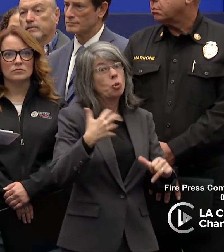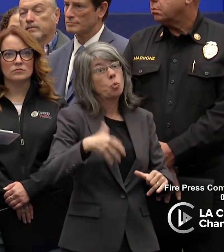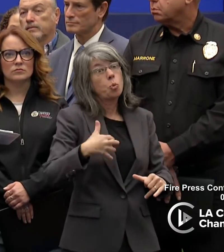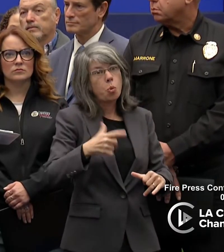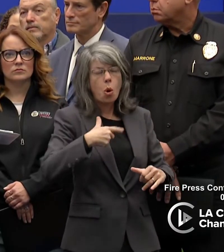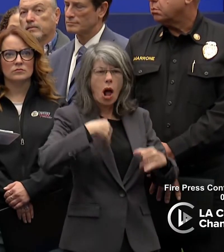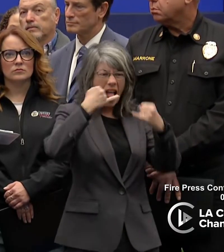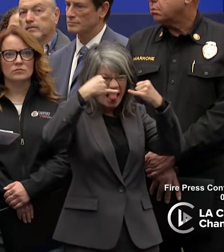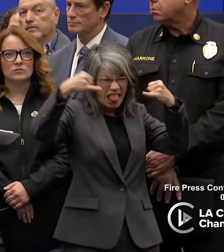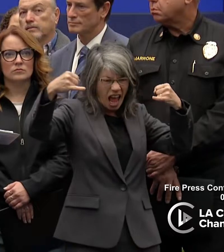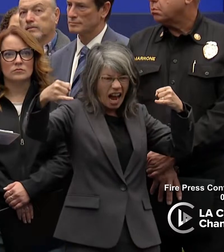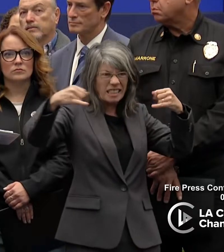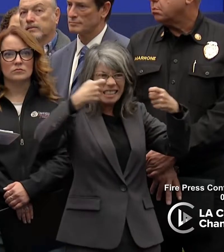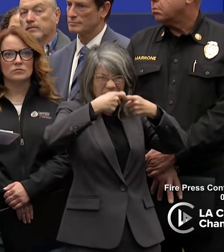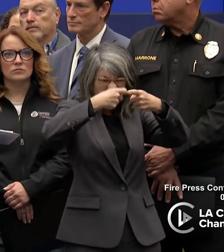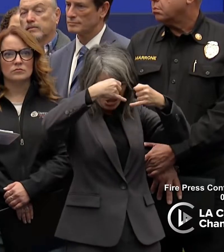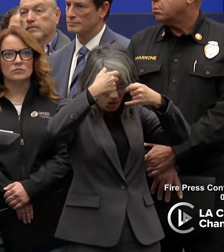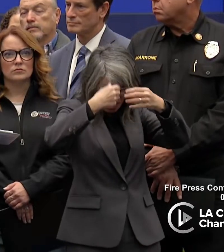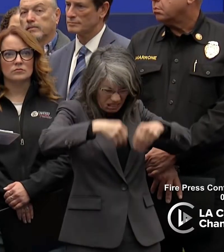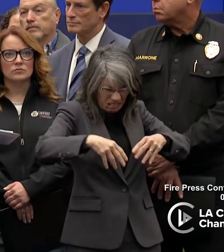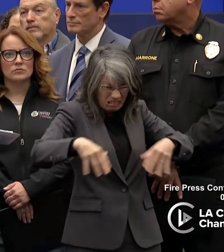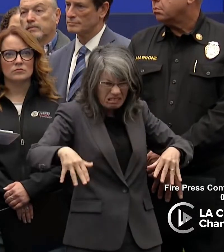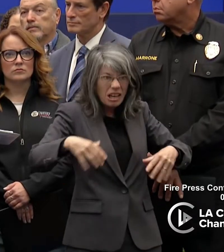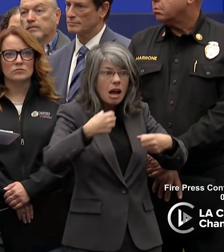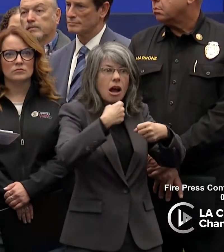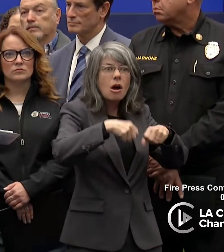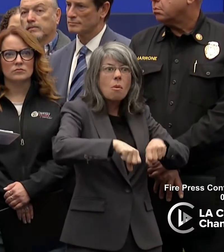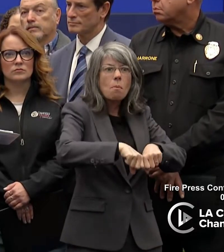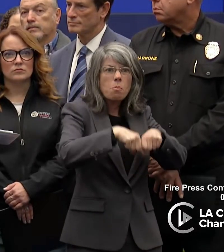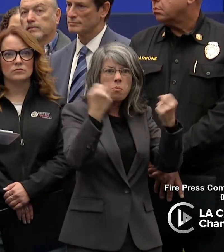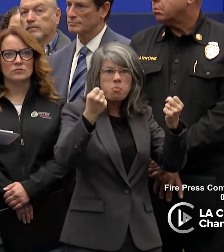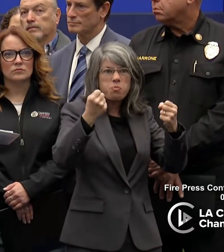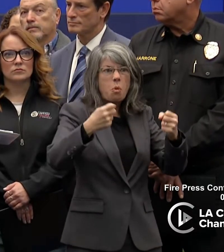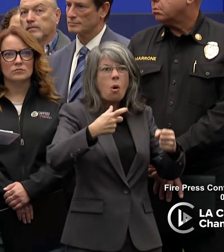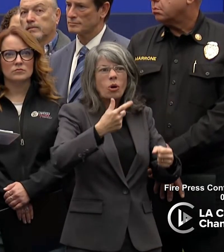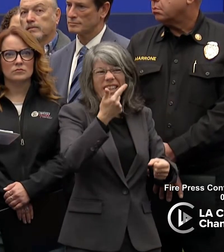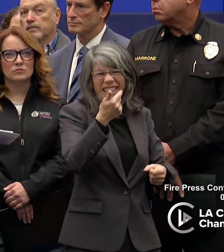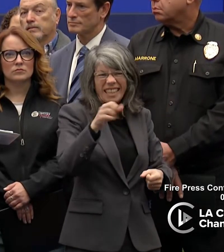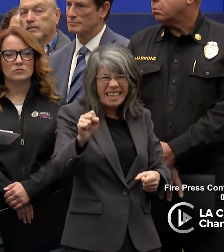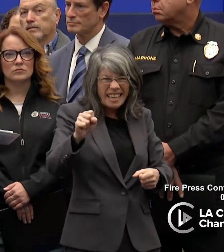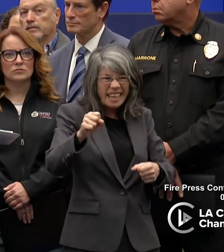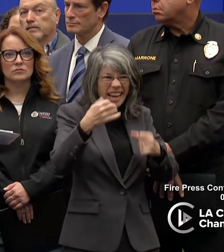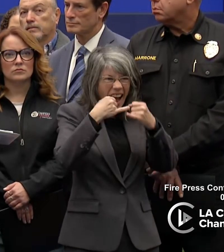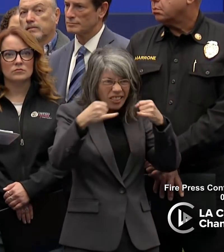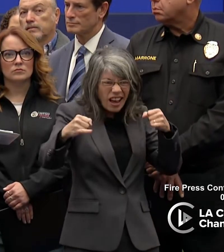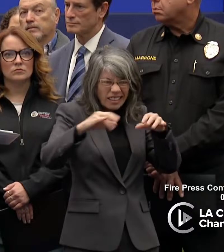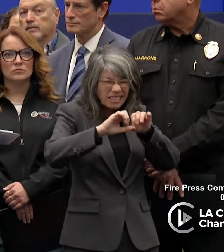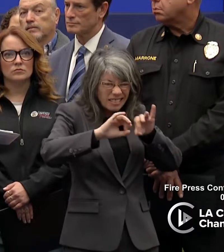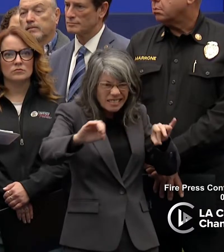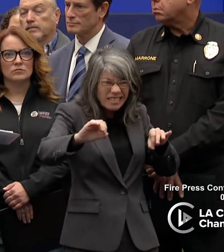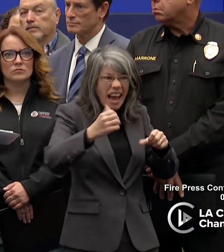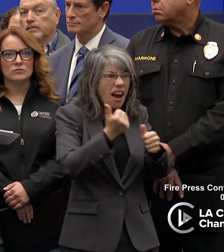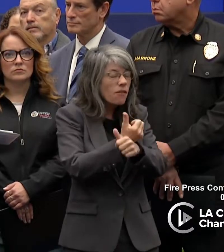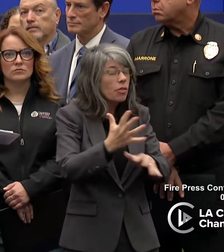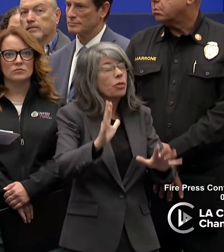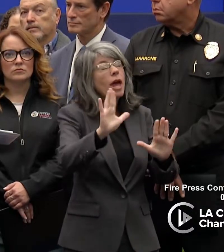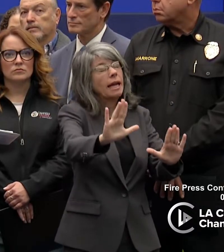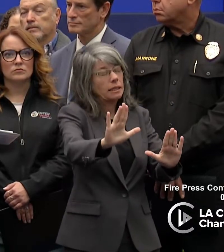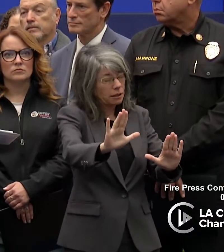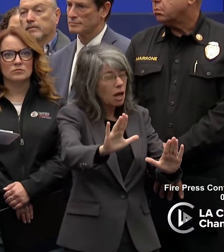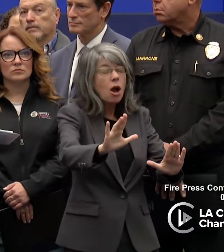downed power lines, broken gas lines, hazardous materials, and unsafe water. Please know that we are